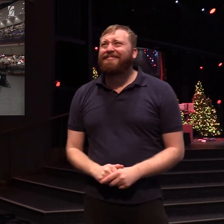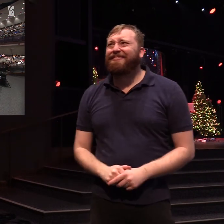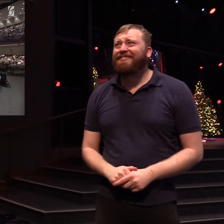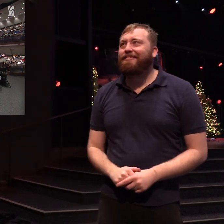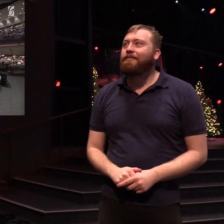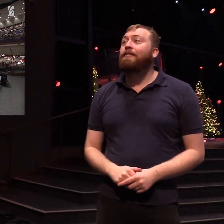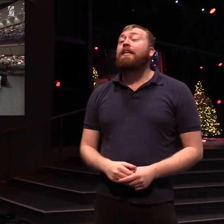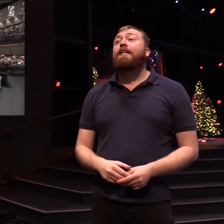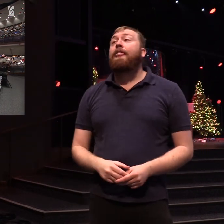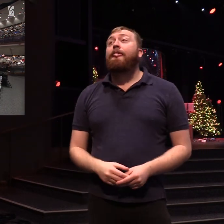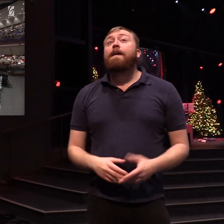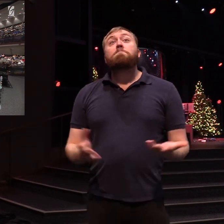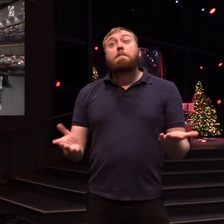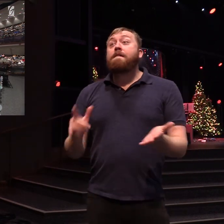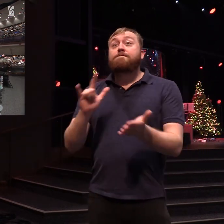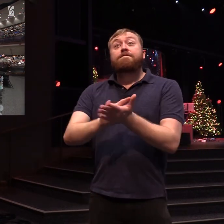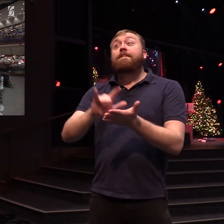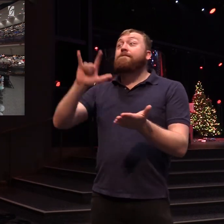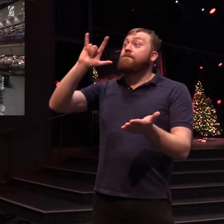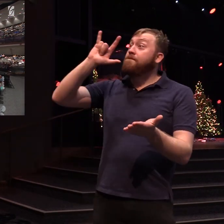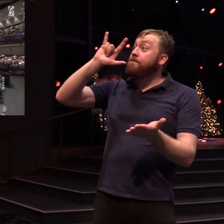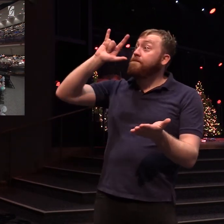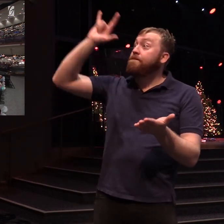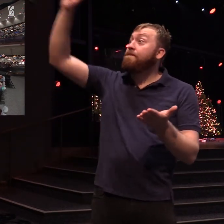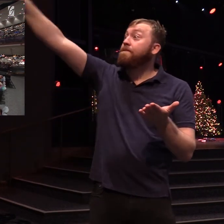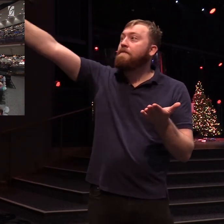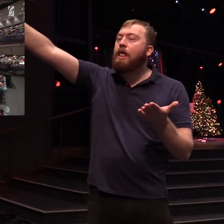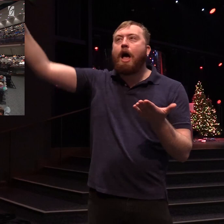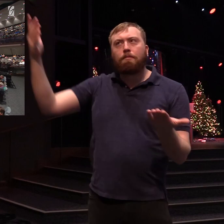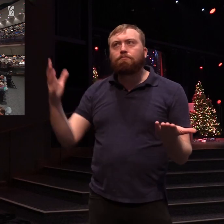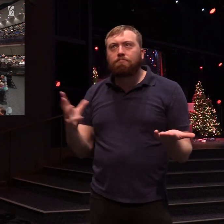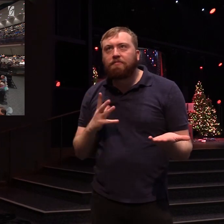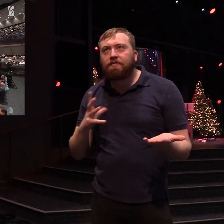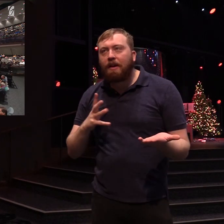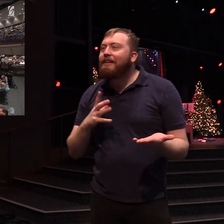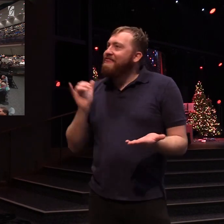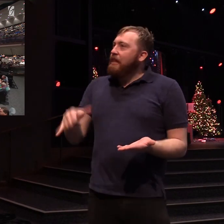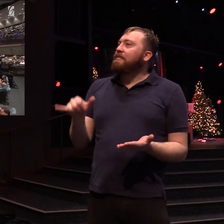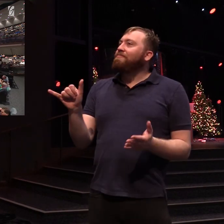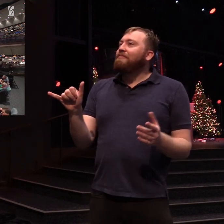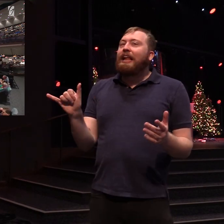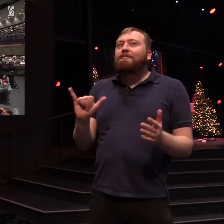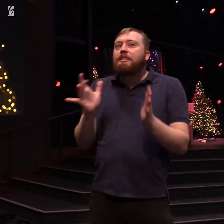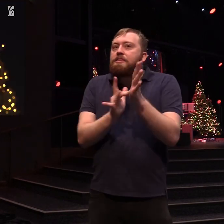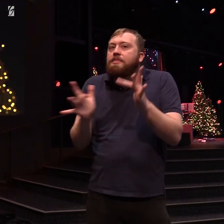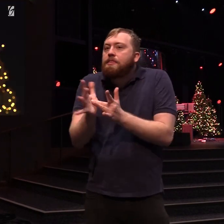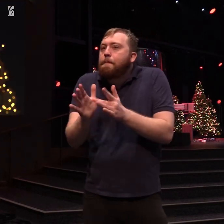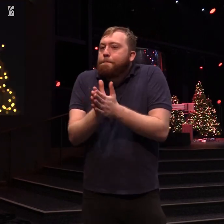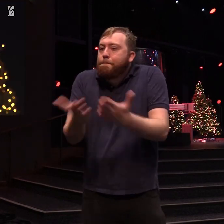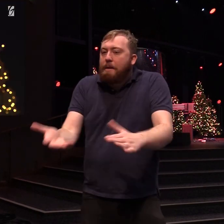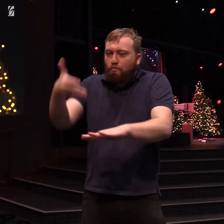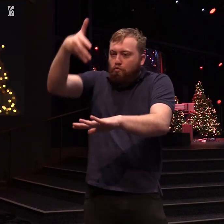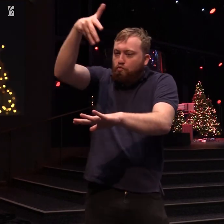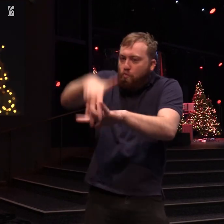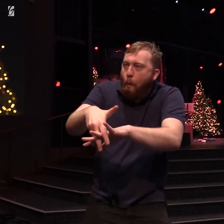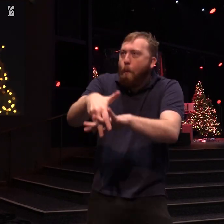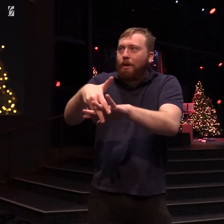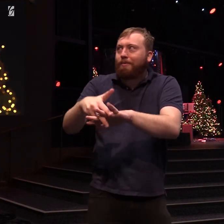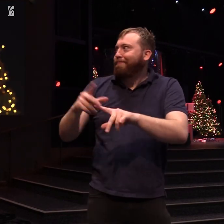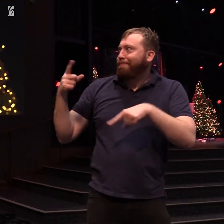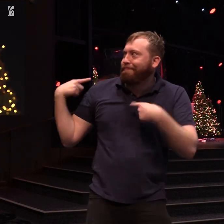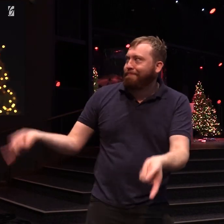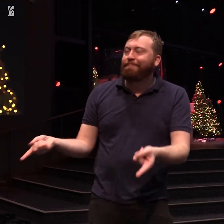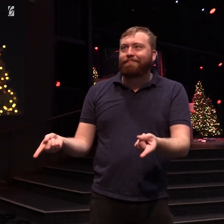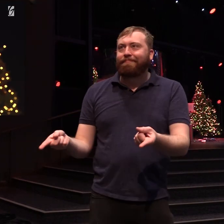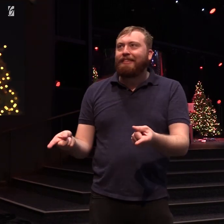Fly in a direction? That's better. Fly in a direction that's biblical, embedded in the core of Scripture, ladies and